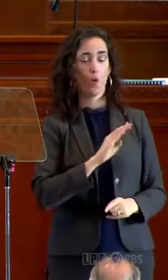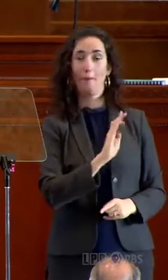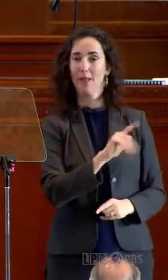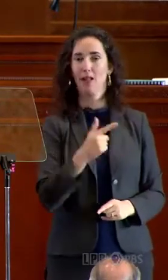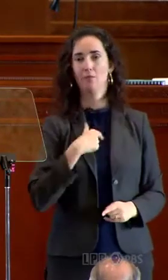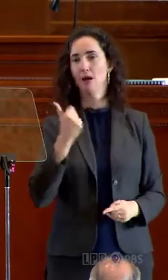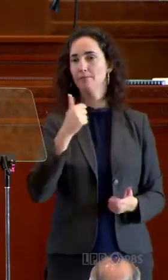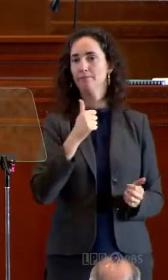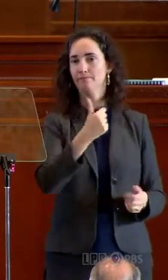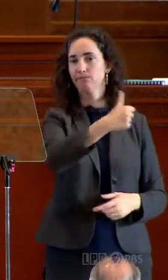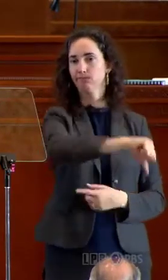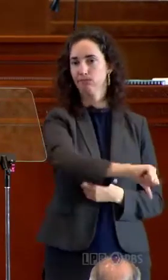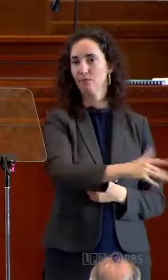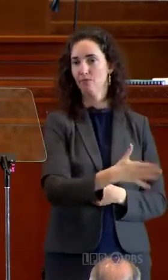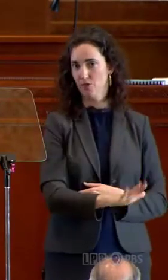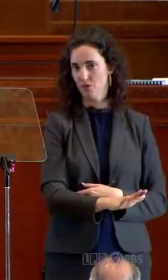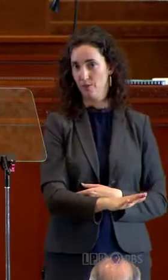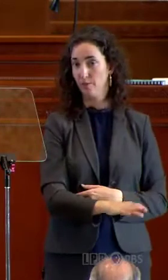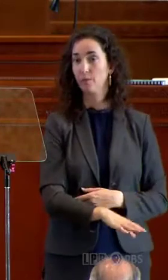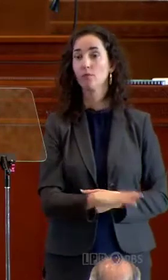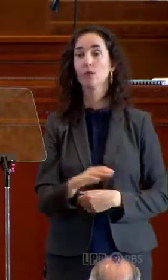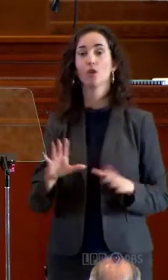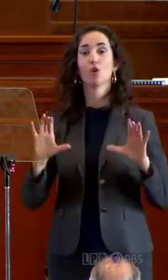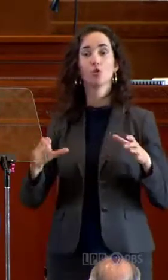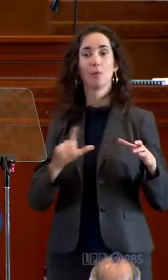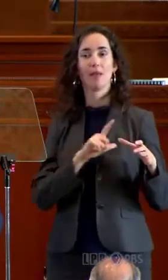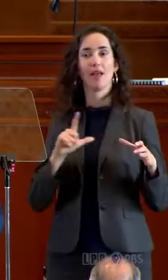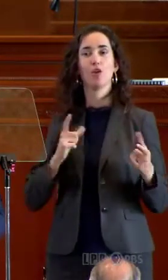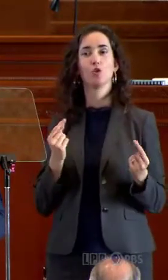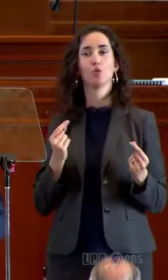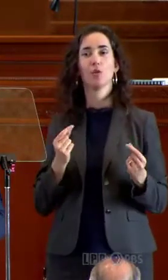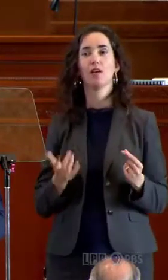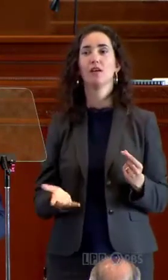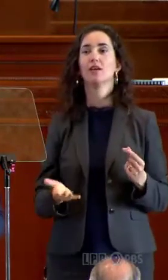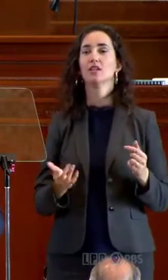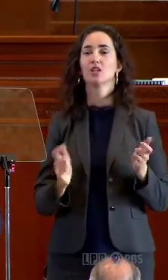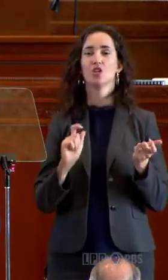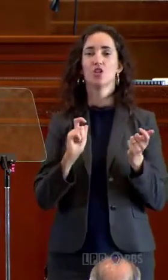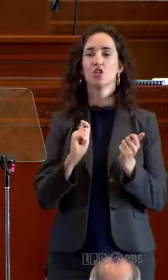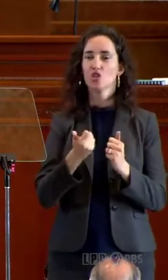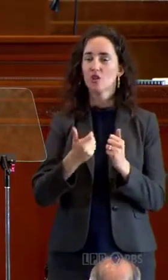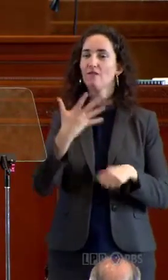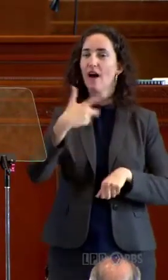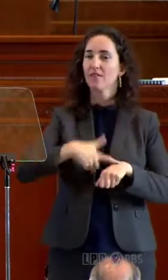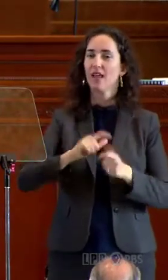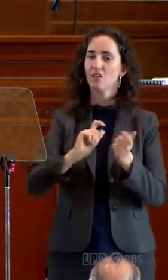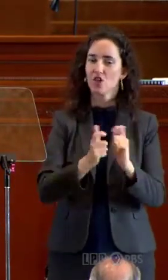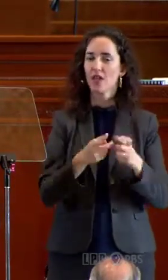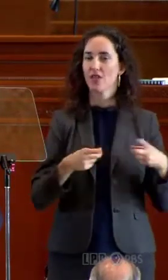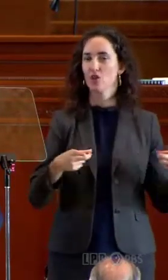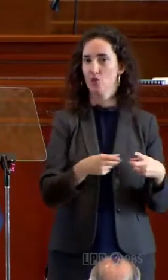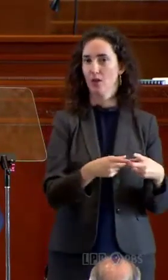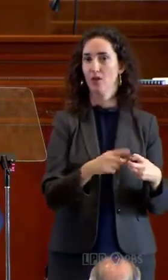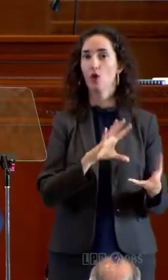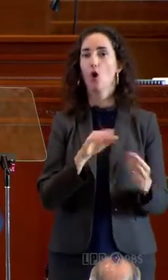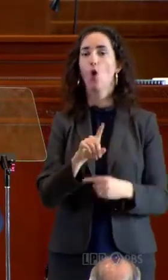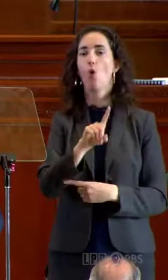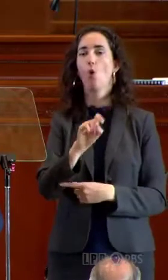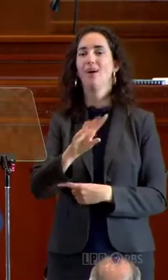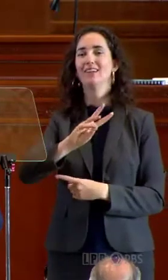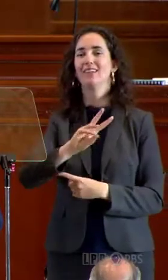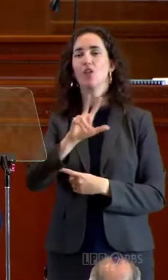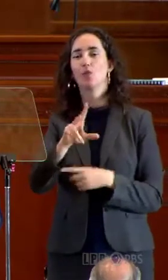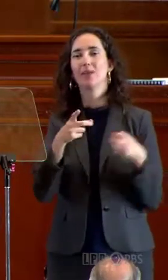bill. The legislature undertook 5 separate redistricting efforts, a total of